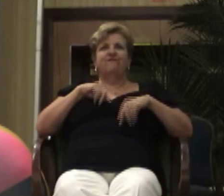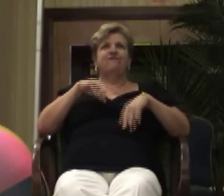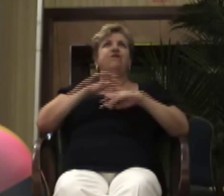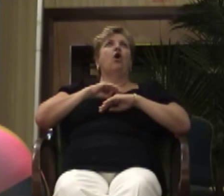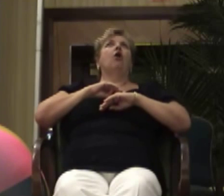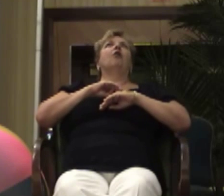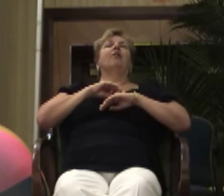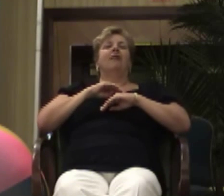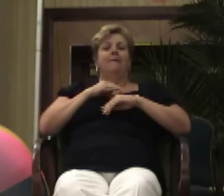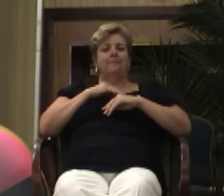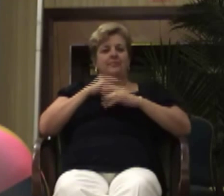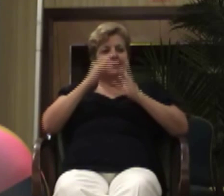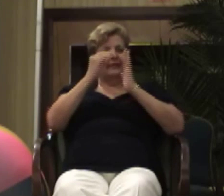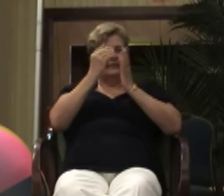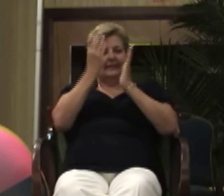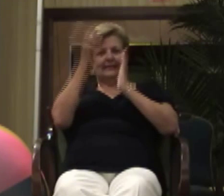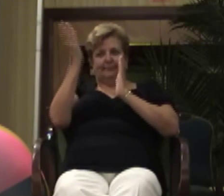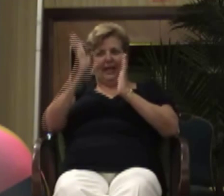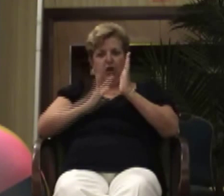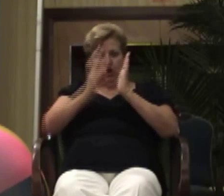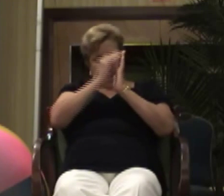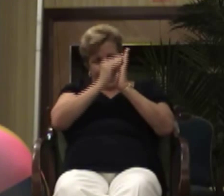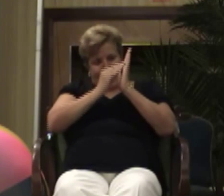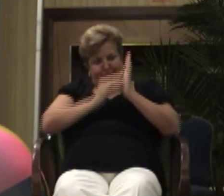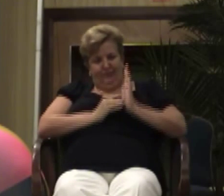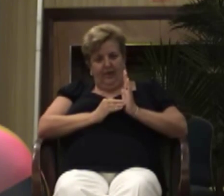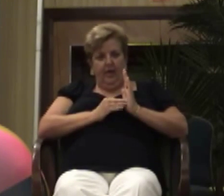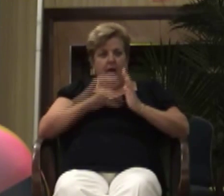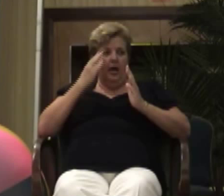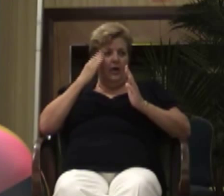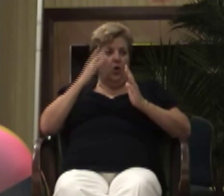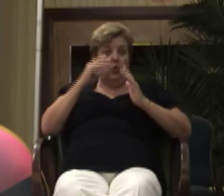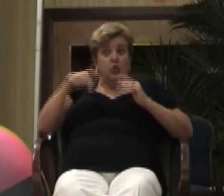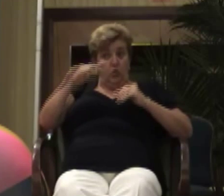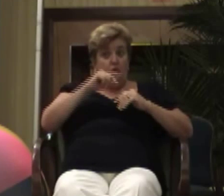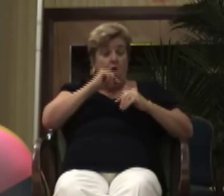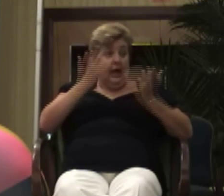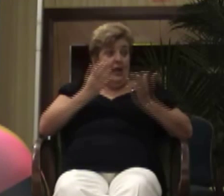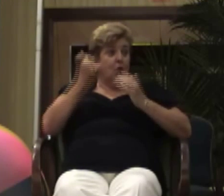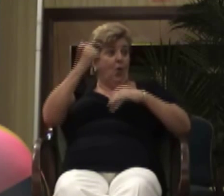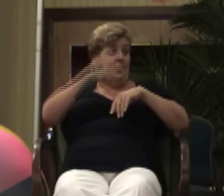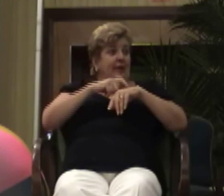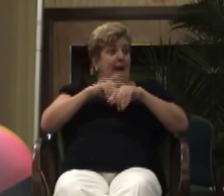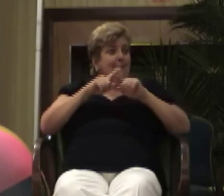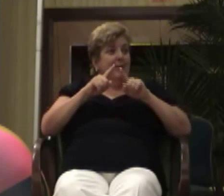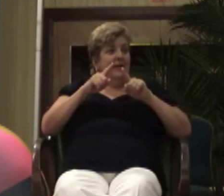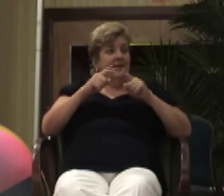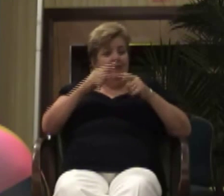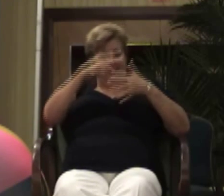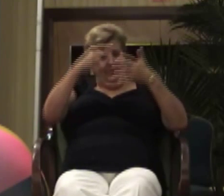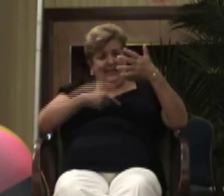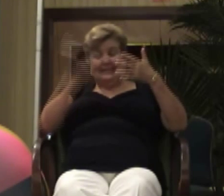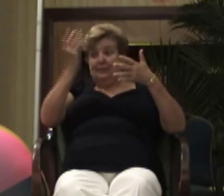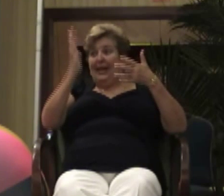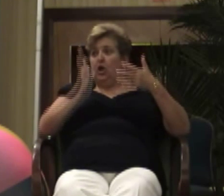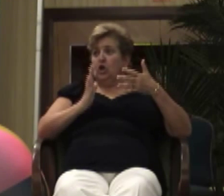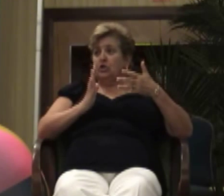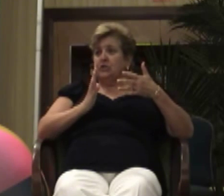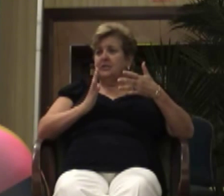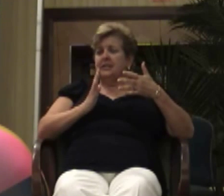down because I know y'all haven't been here all the time, but these speakers, I mean, I'm